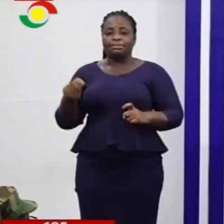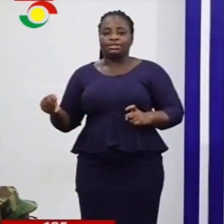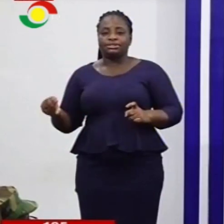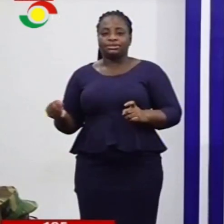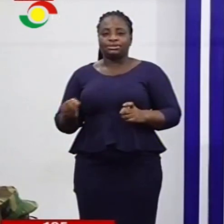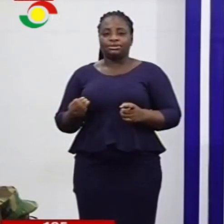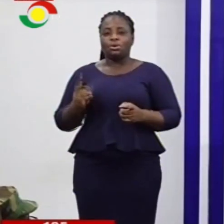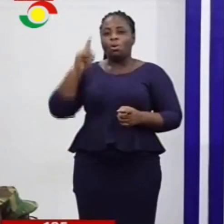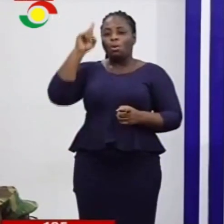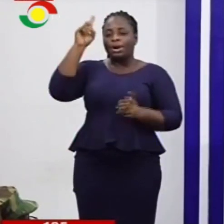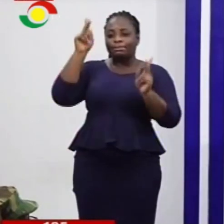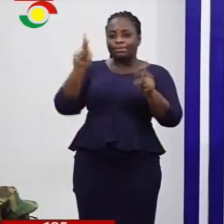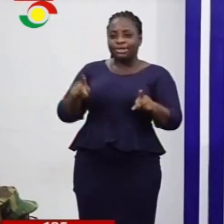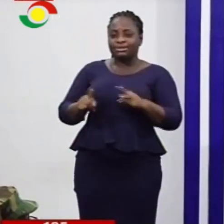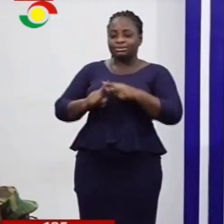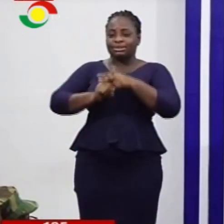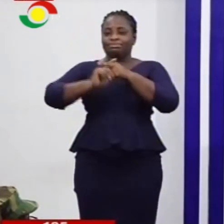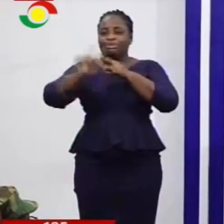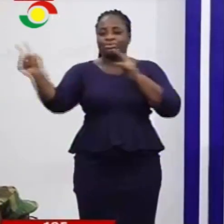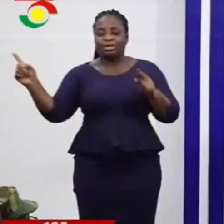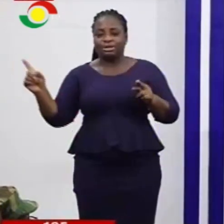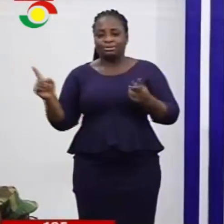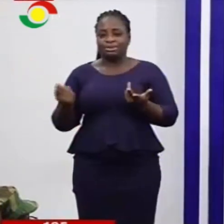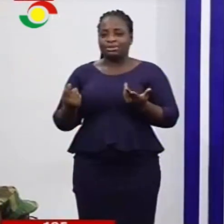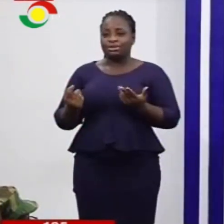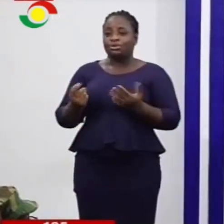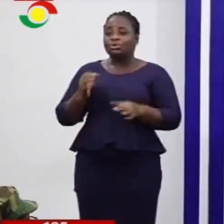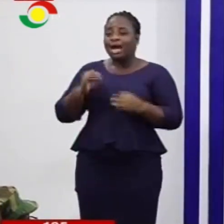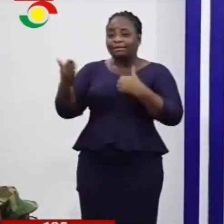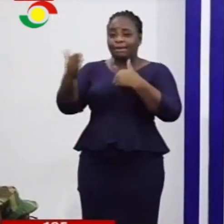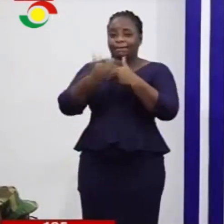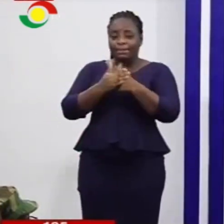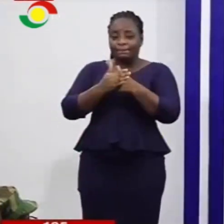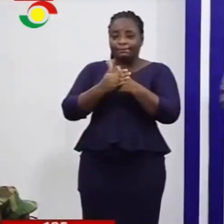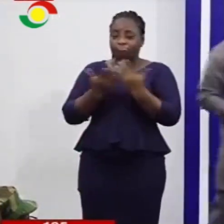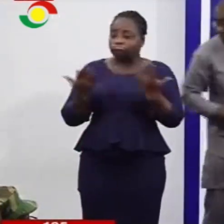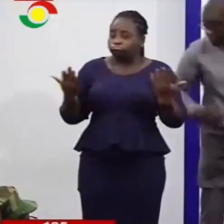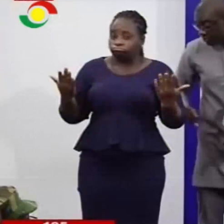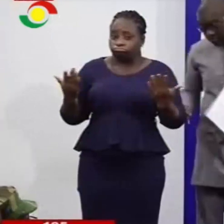One person was reported to have escaped. Do we have him back?